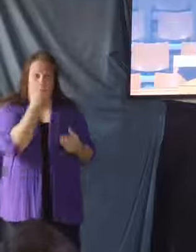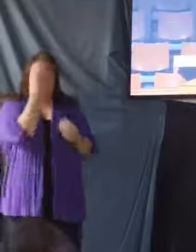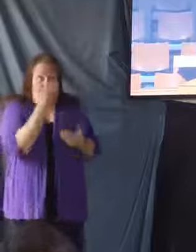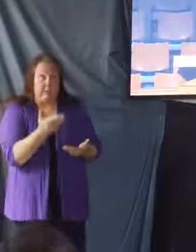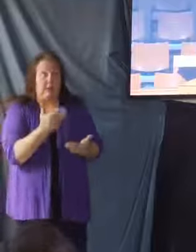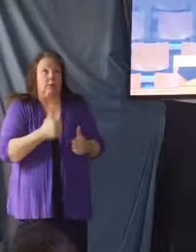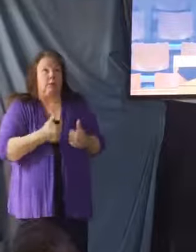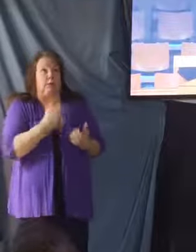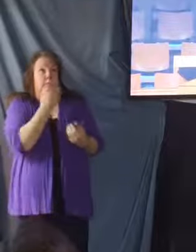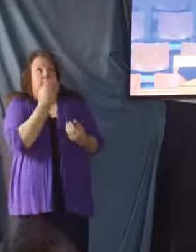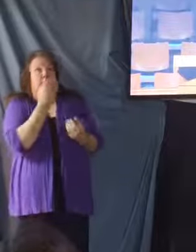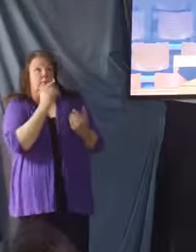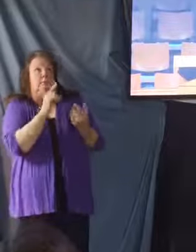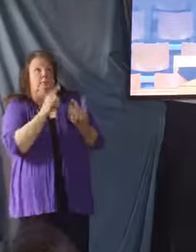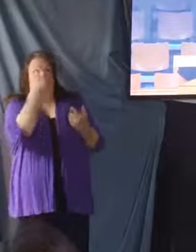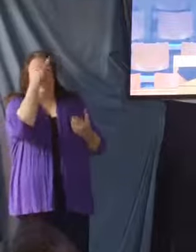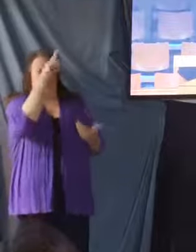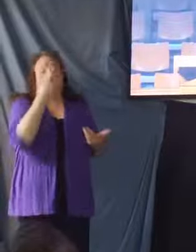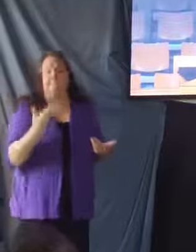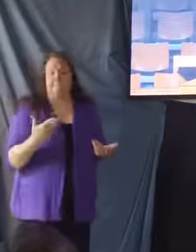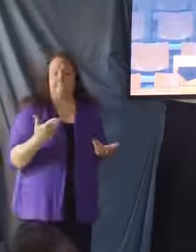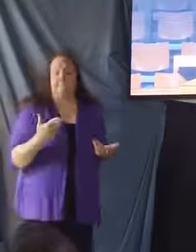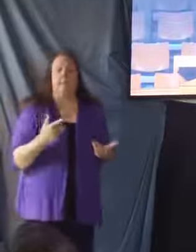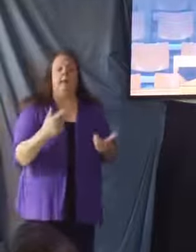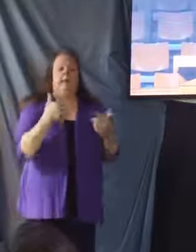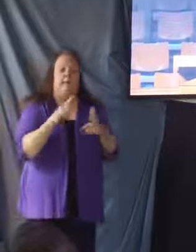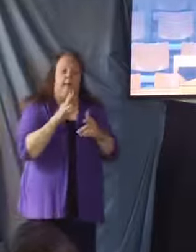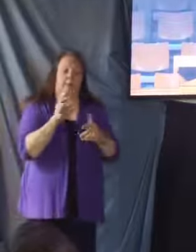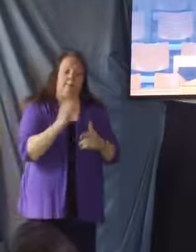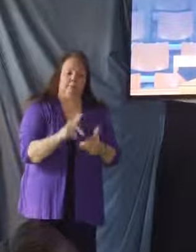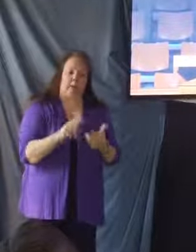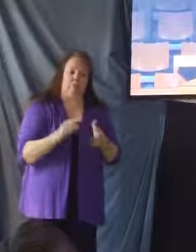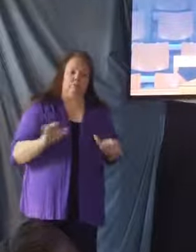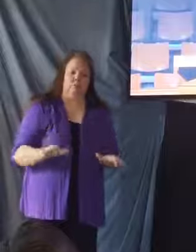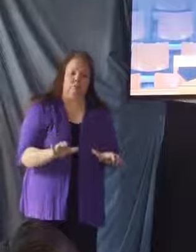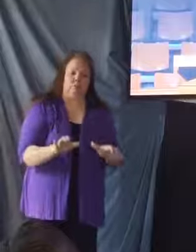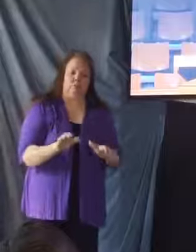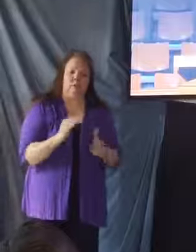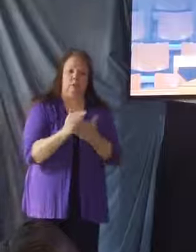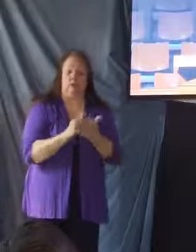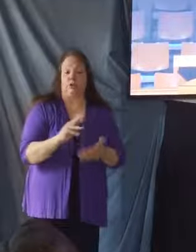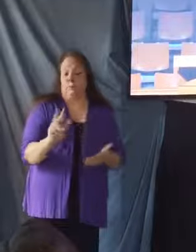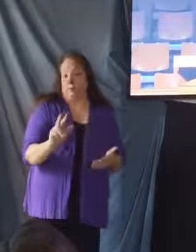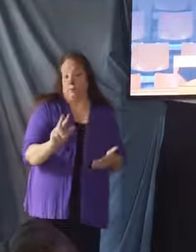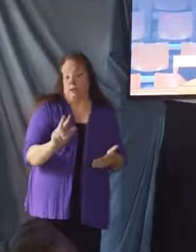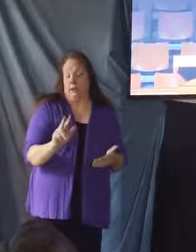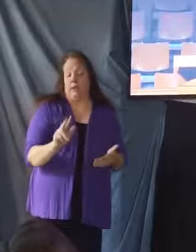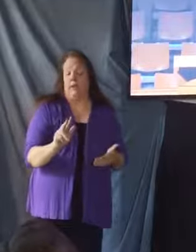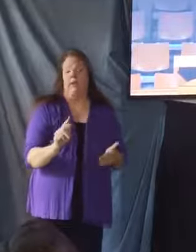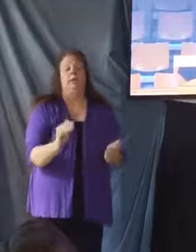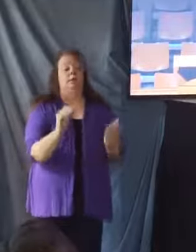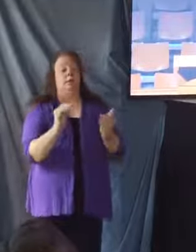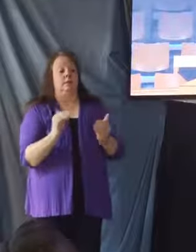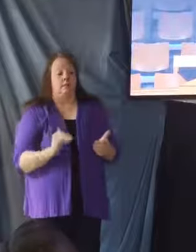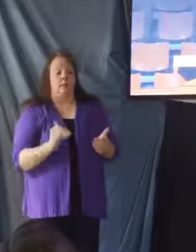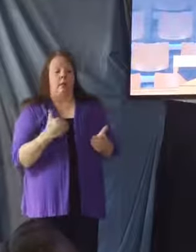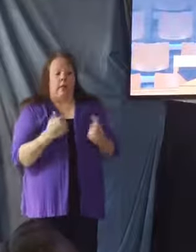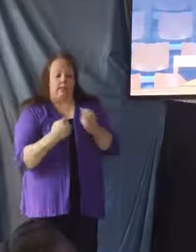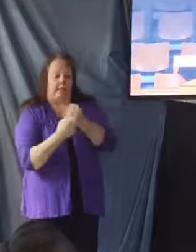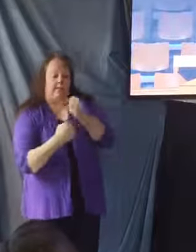living. And then he'll go back to conduct, as we will come into chapter 3 in future studies. Then he'll come back to